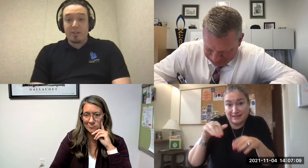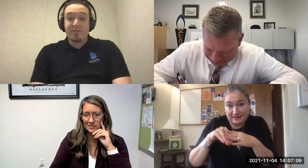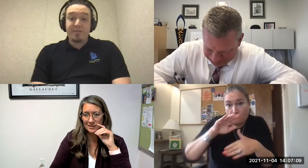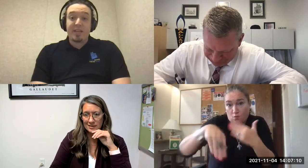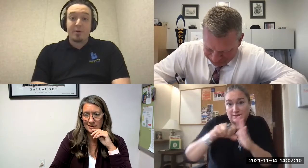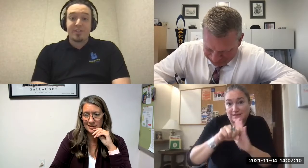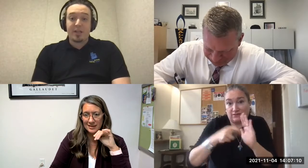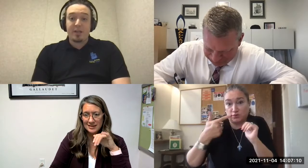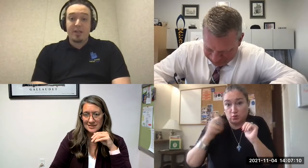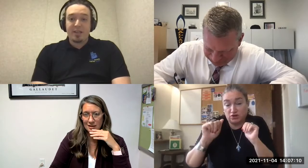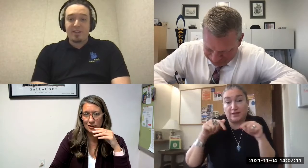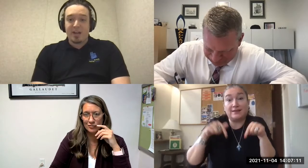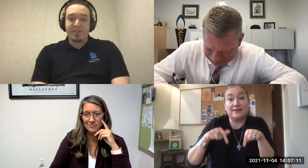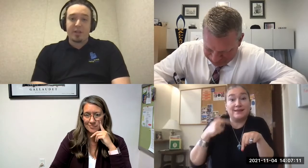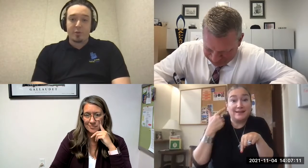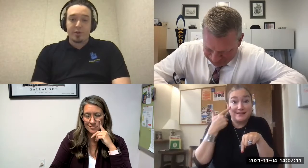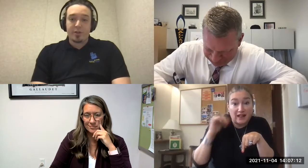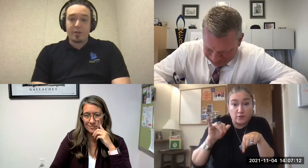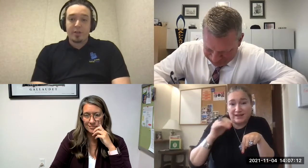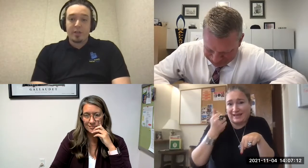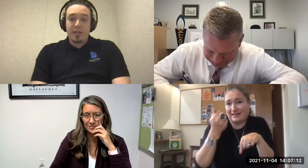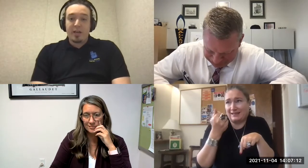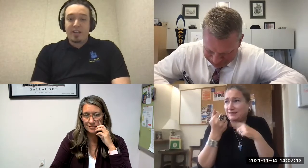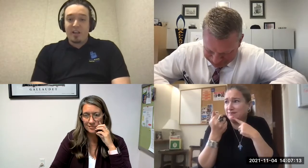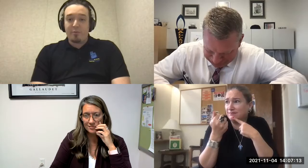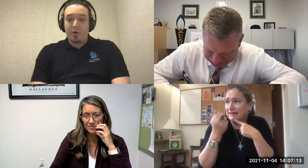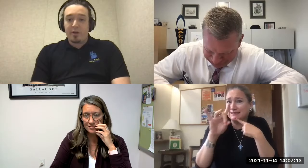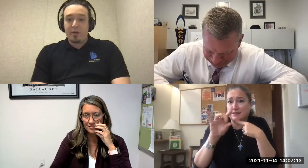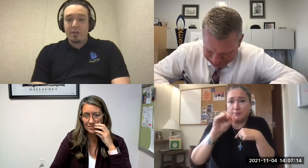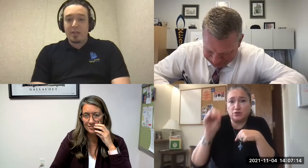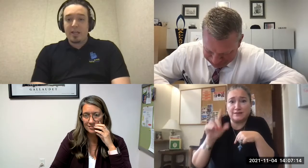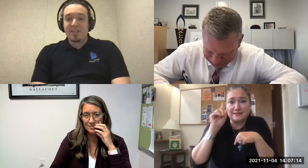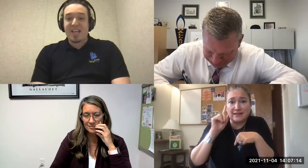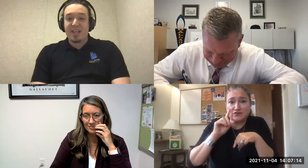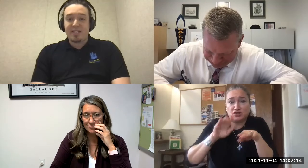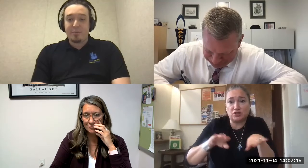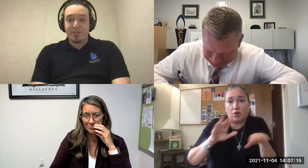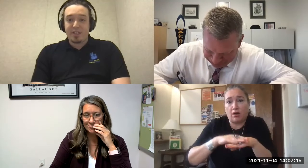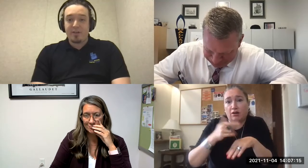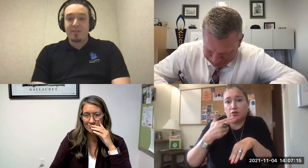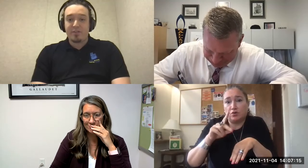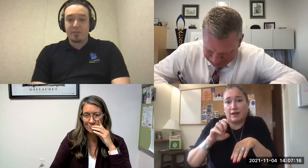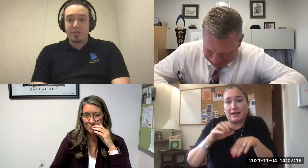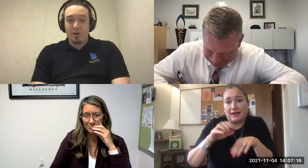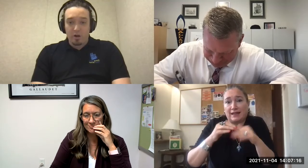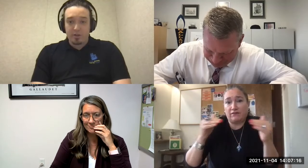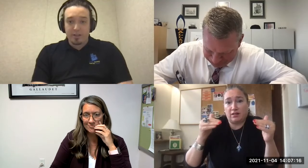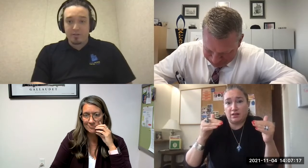That's 15% in the entire state of Georgia. Here in California, it is 18% of deaf children on grade